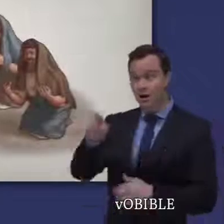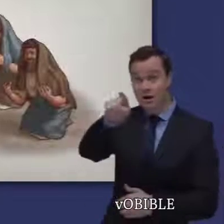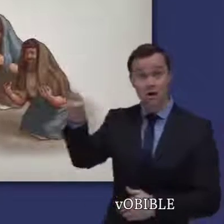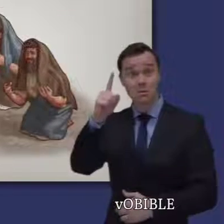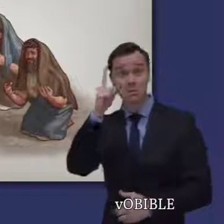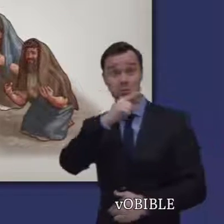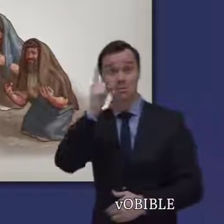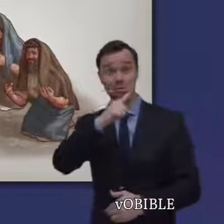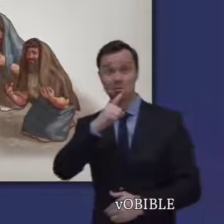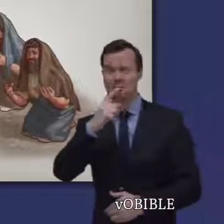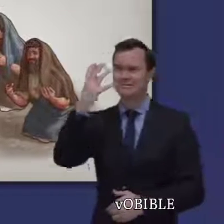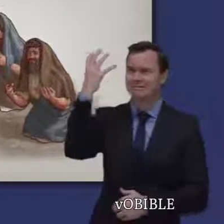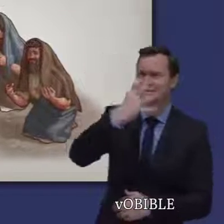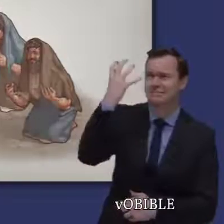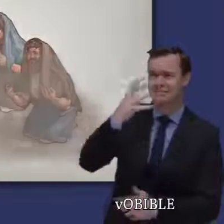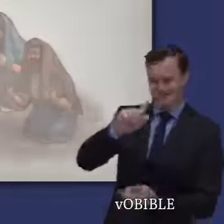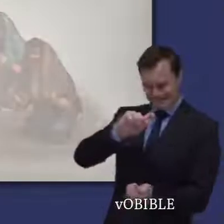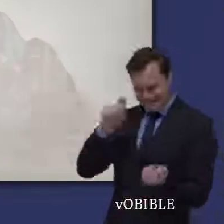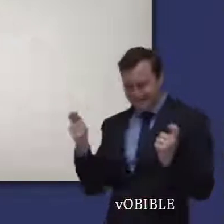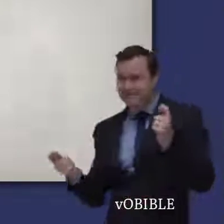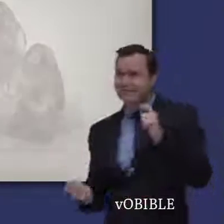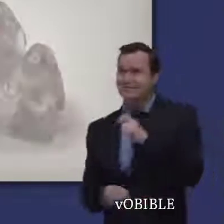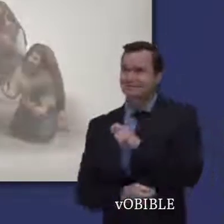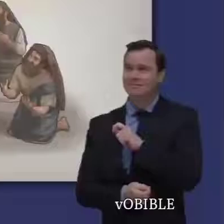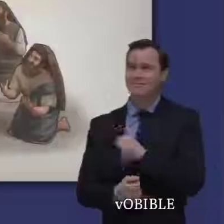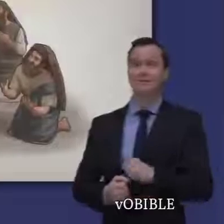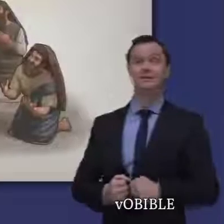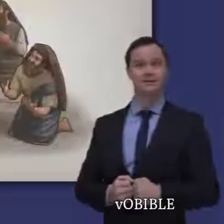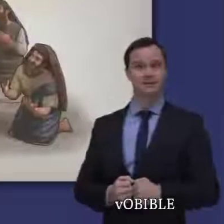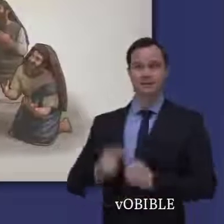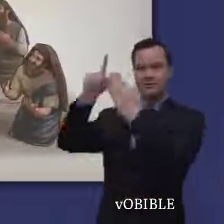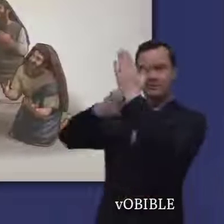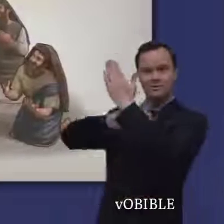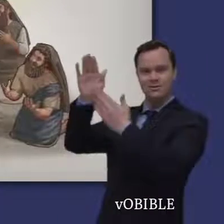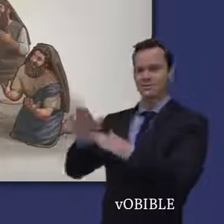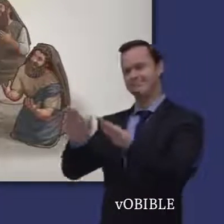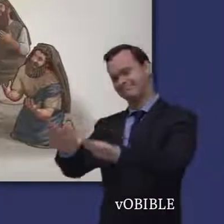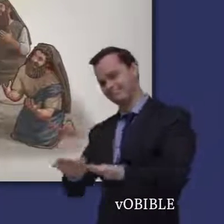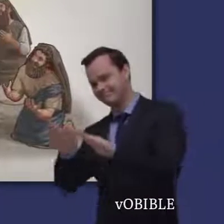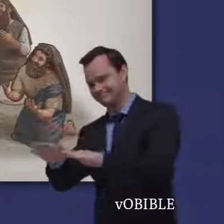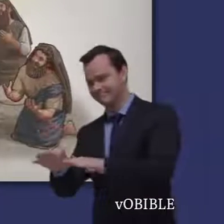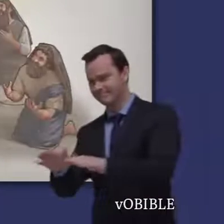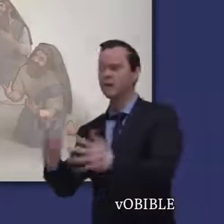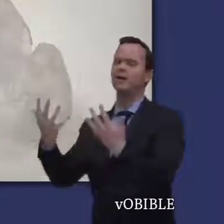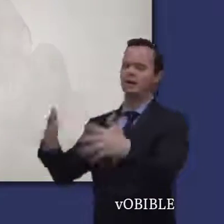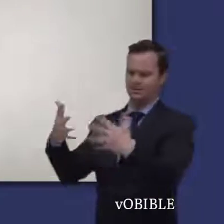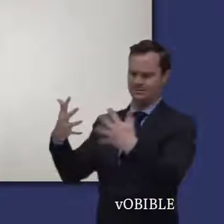To Jonah's surprise, however, the Ninevites repent, and Jehovah mercifully spares them.